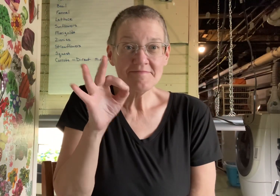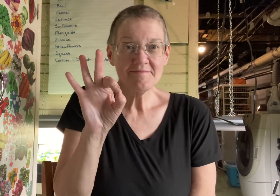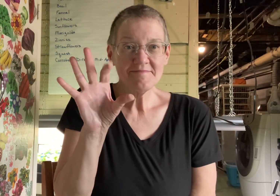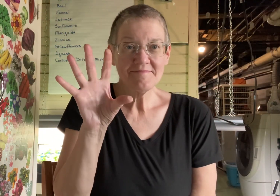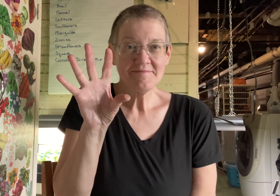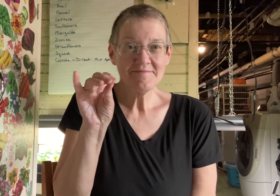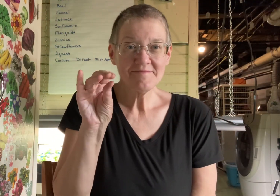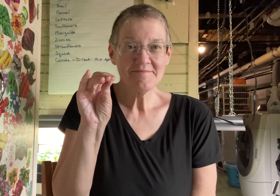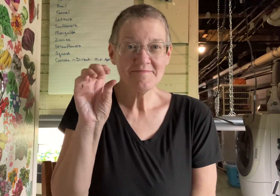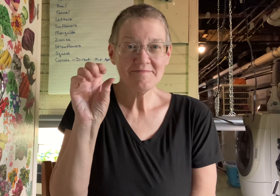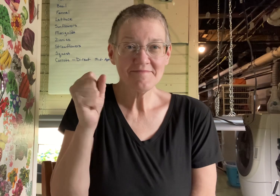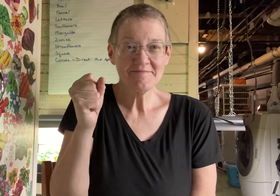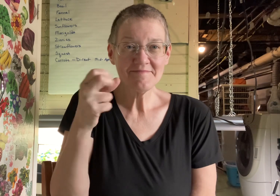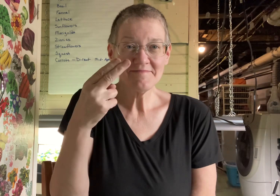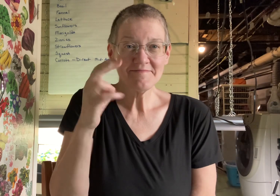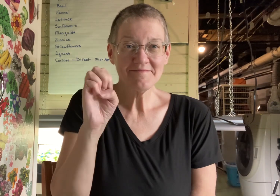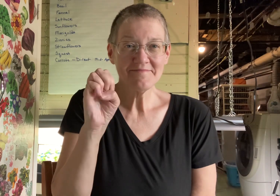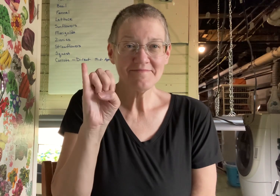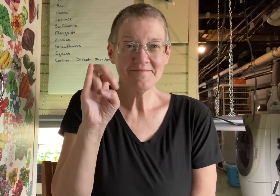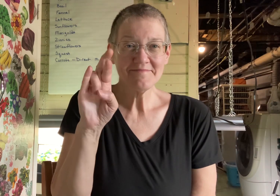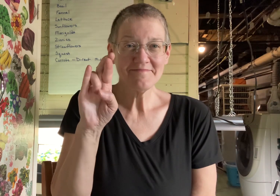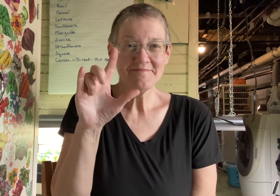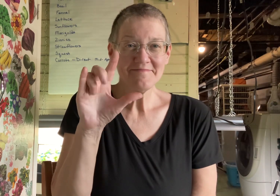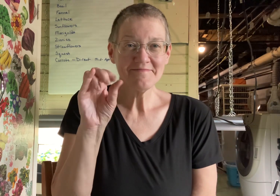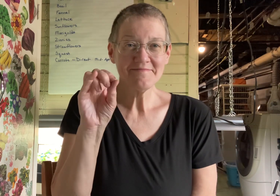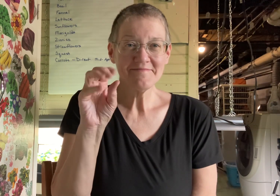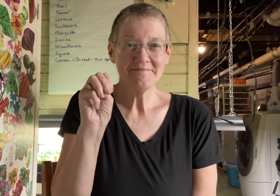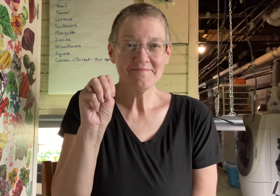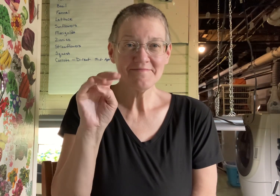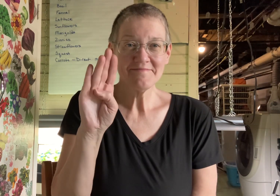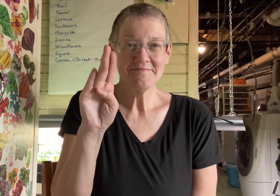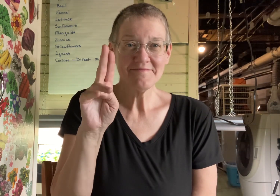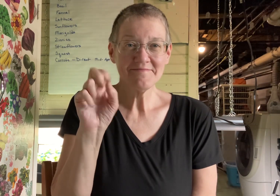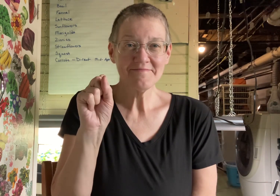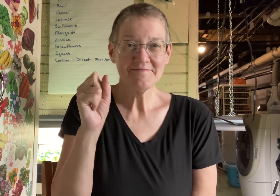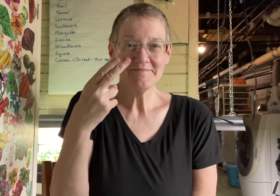This is a 1950s heirloom variety